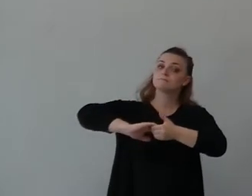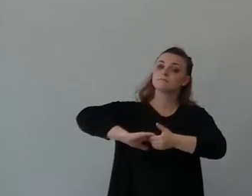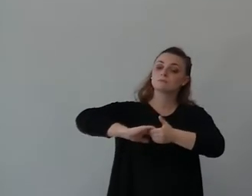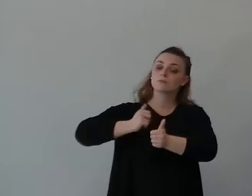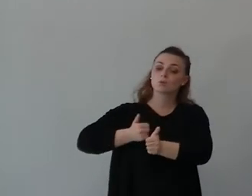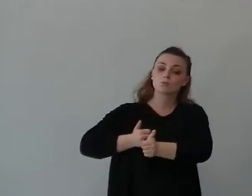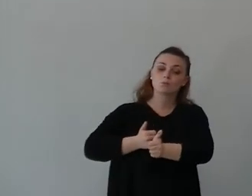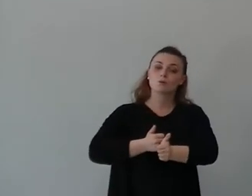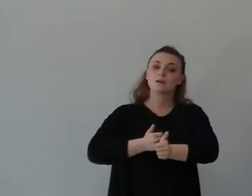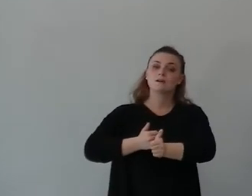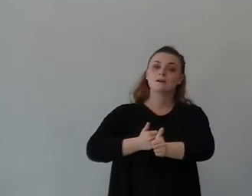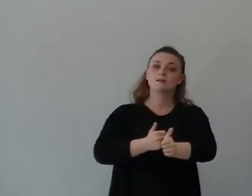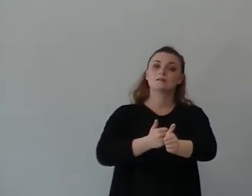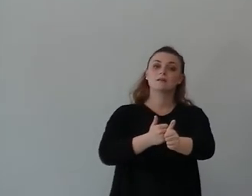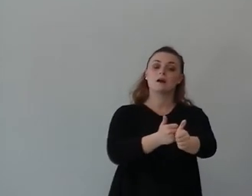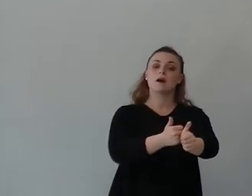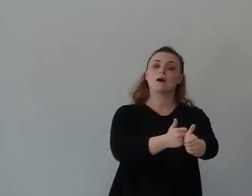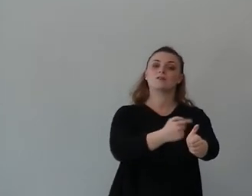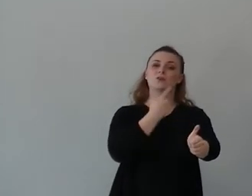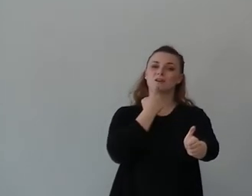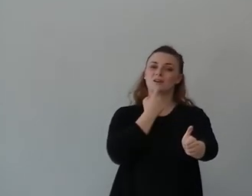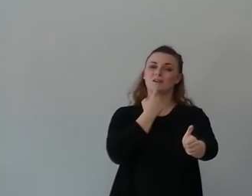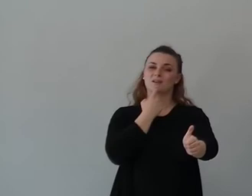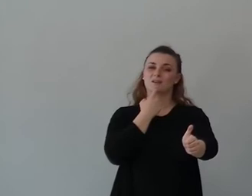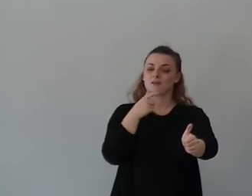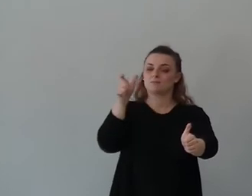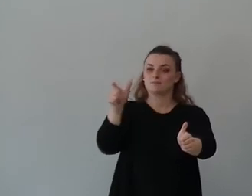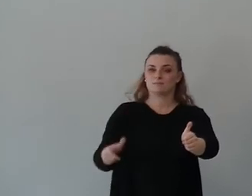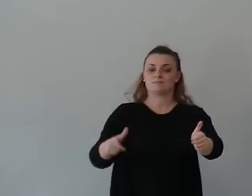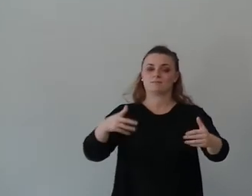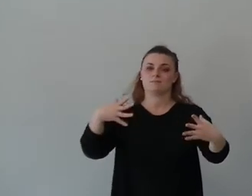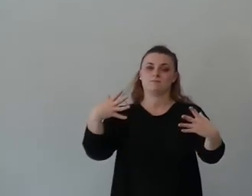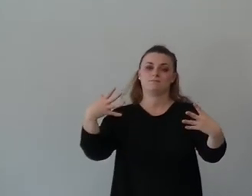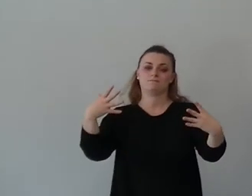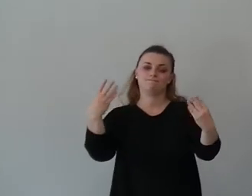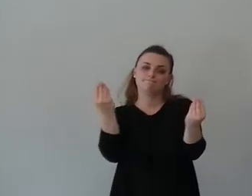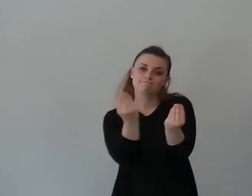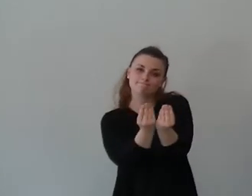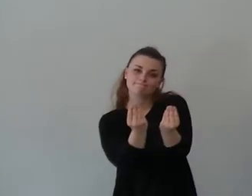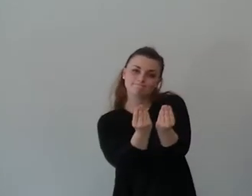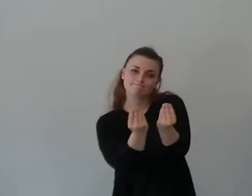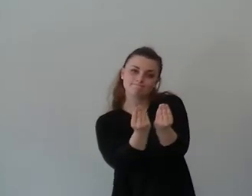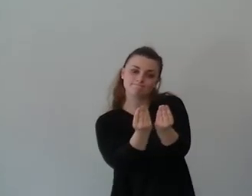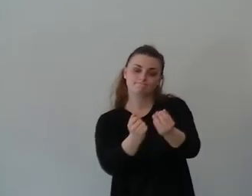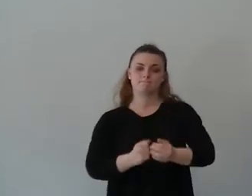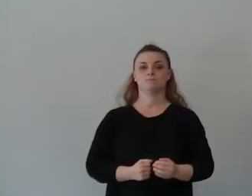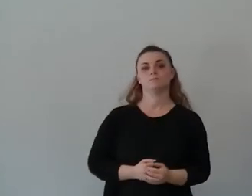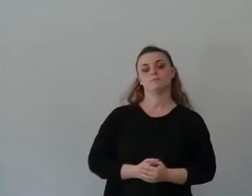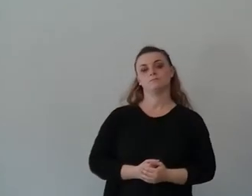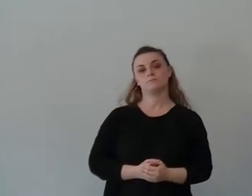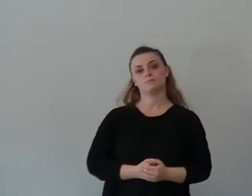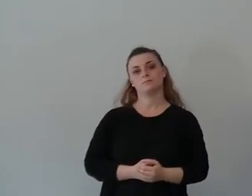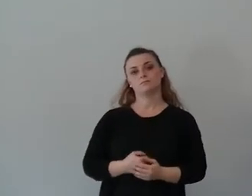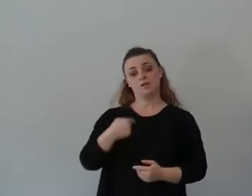So I know for myself, or when actually I got to this part of the talk, in preparation. Io so per